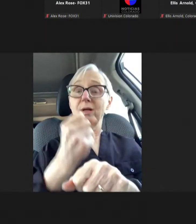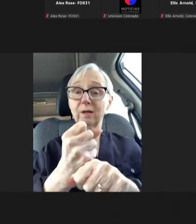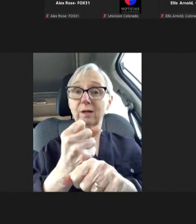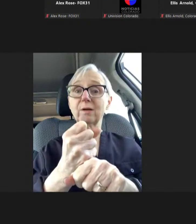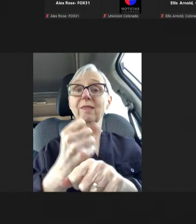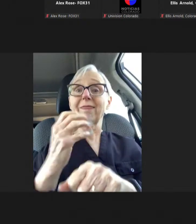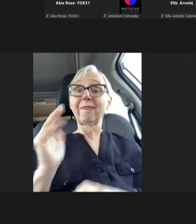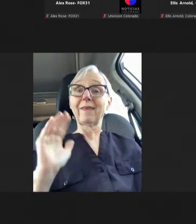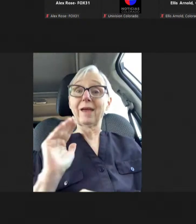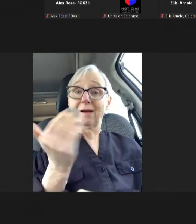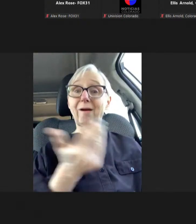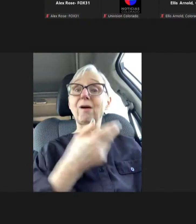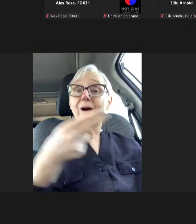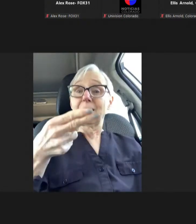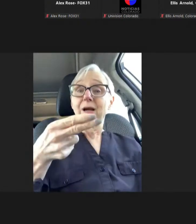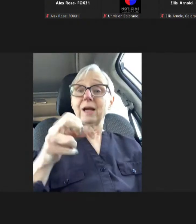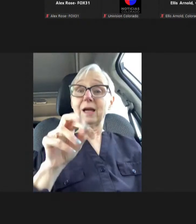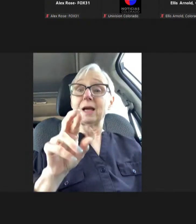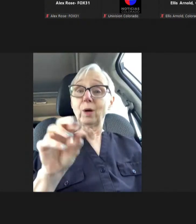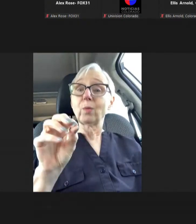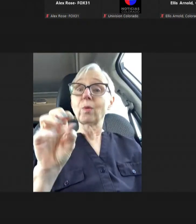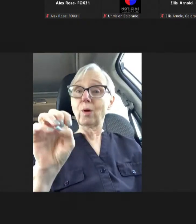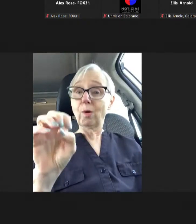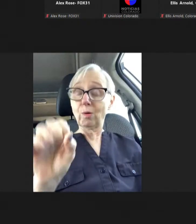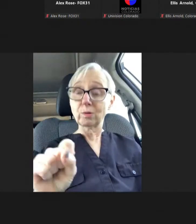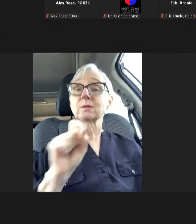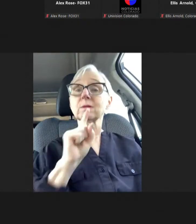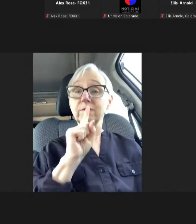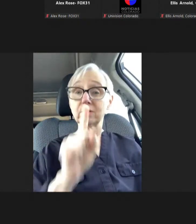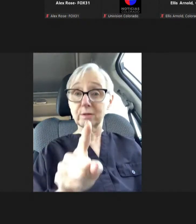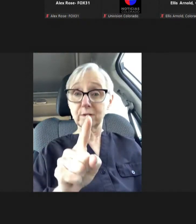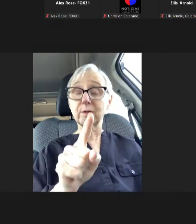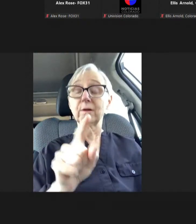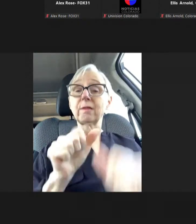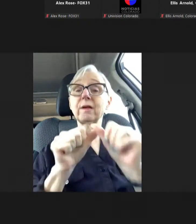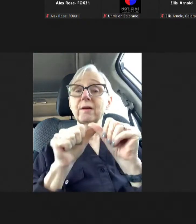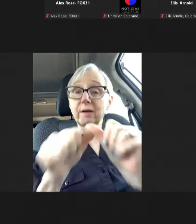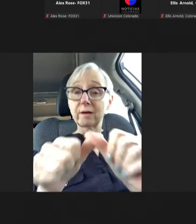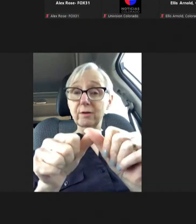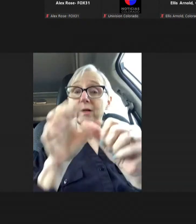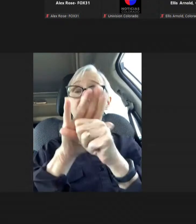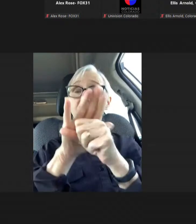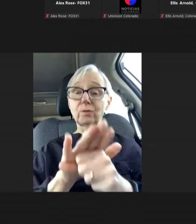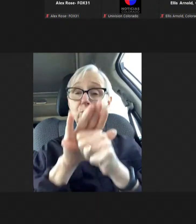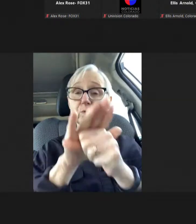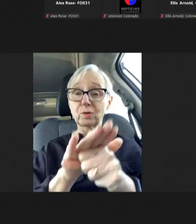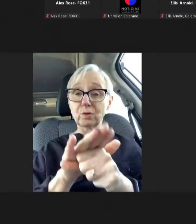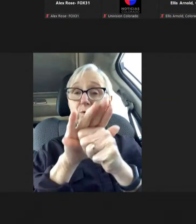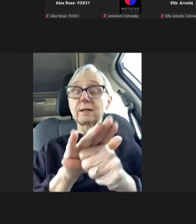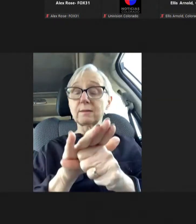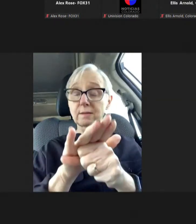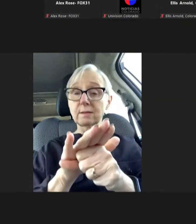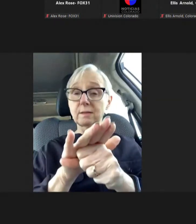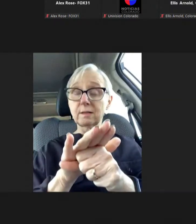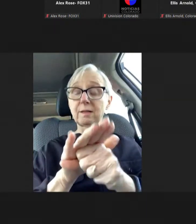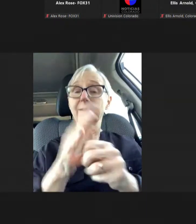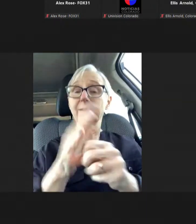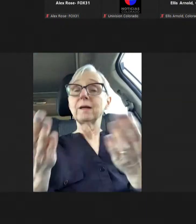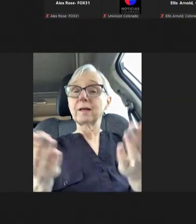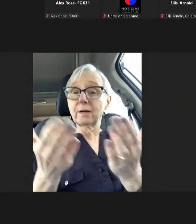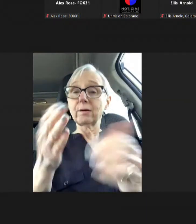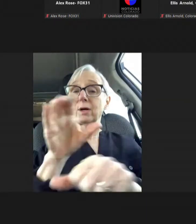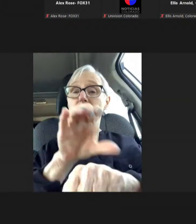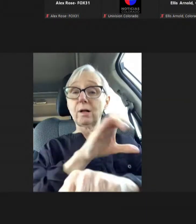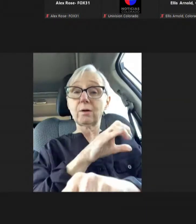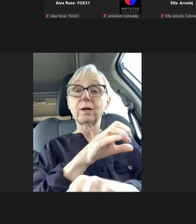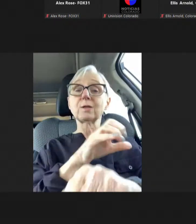and our first responders, and they are under continued stress. Our healthcare system in Colorado has shown great